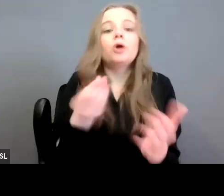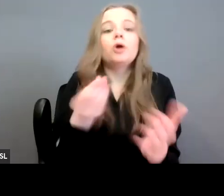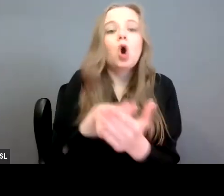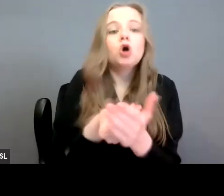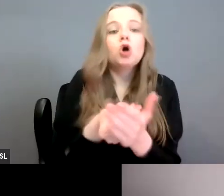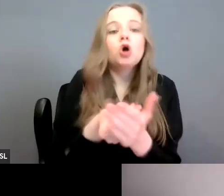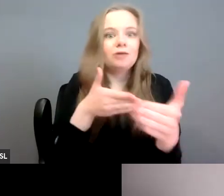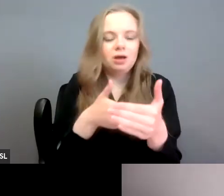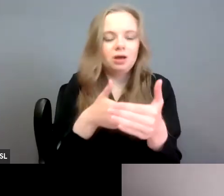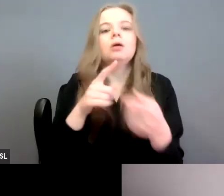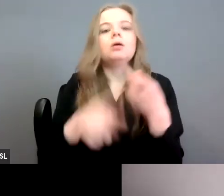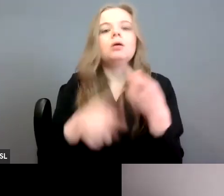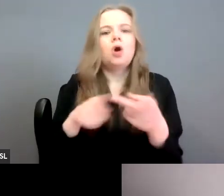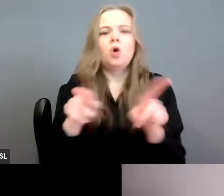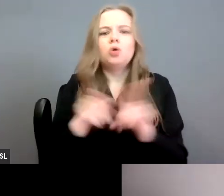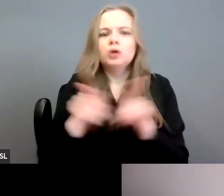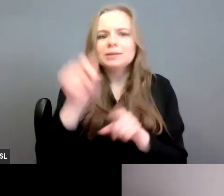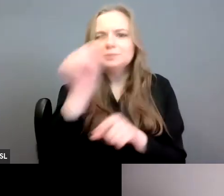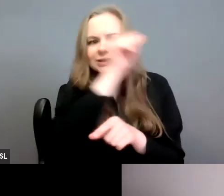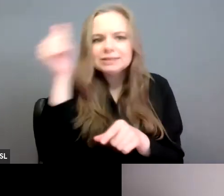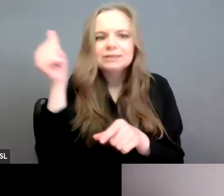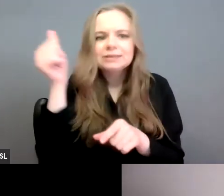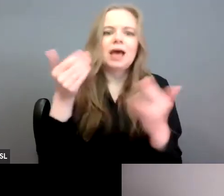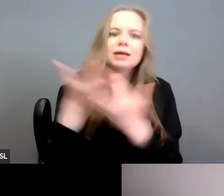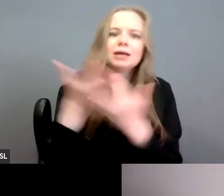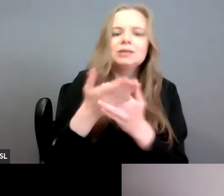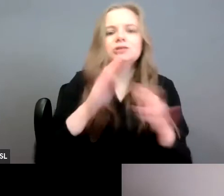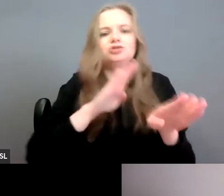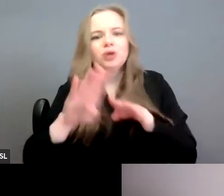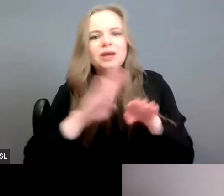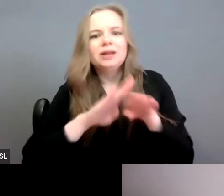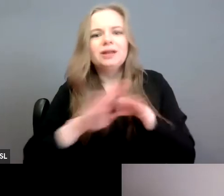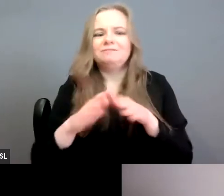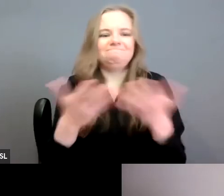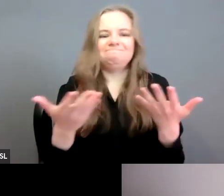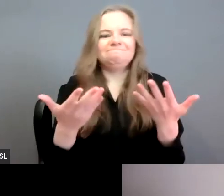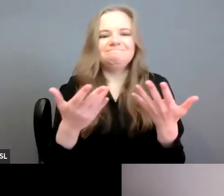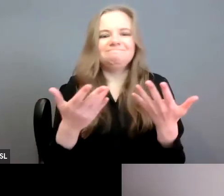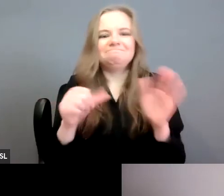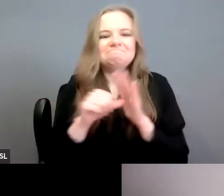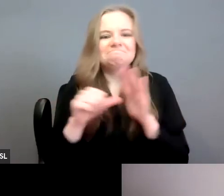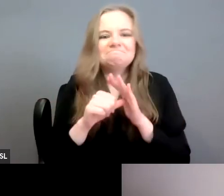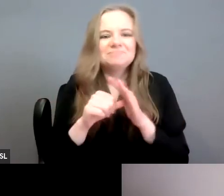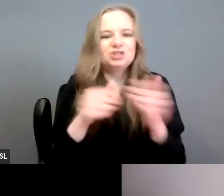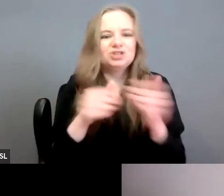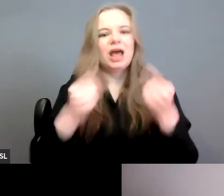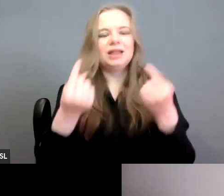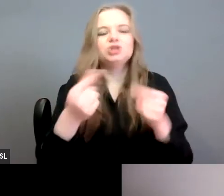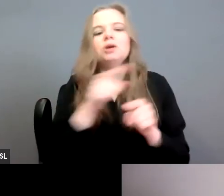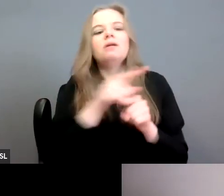around the expertise and access and training involved in actually making the best use of the right assistive technology for the right